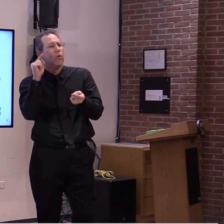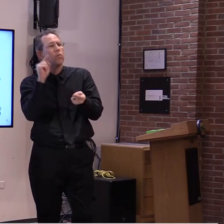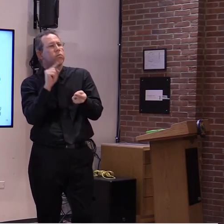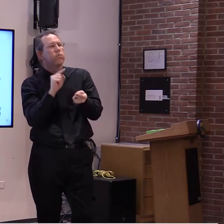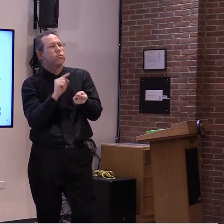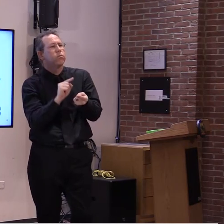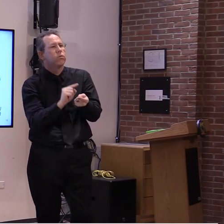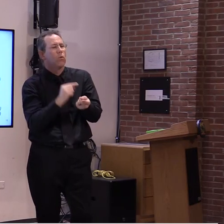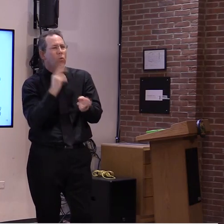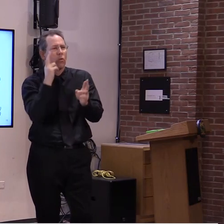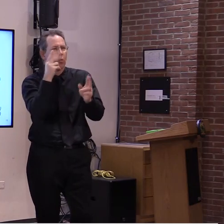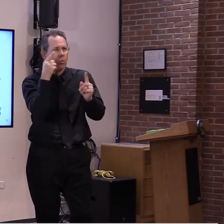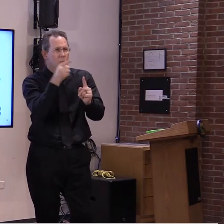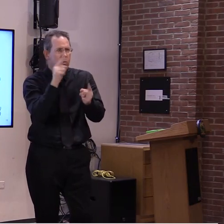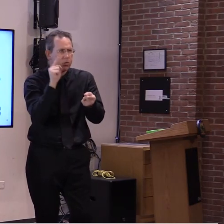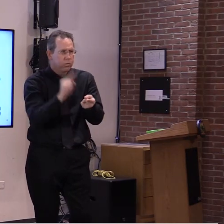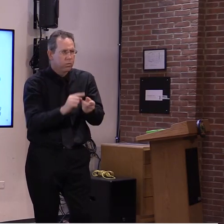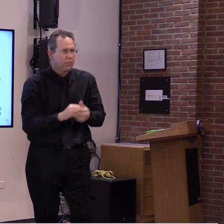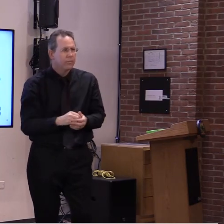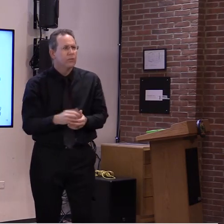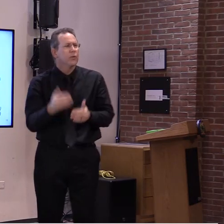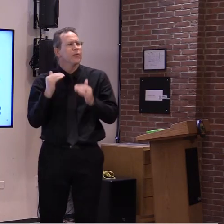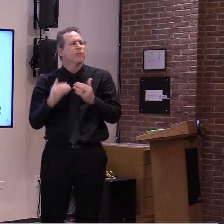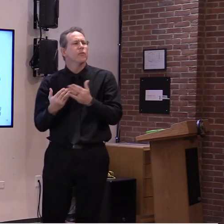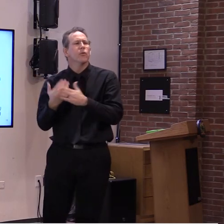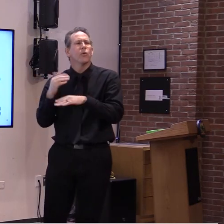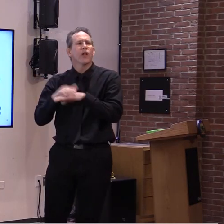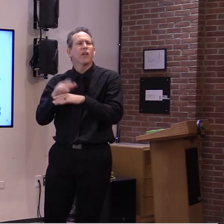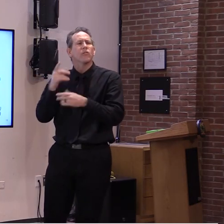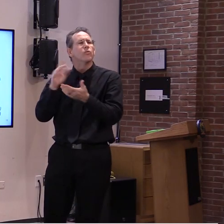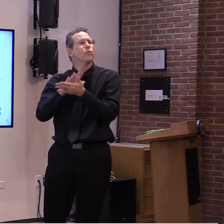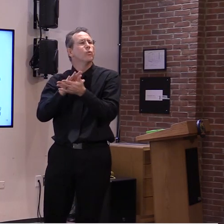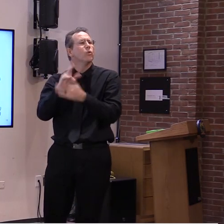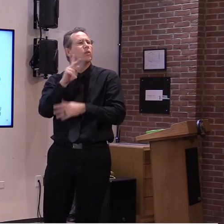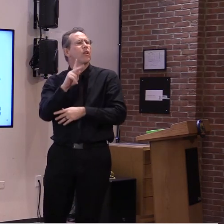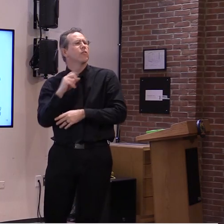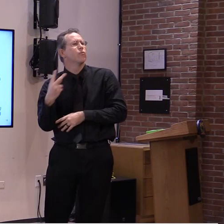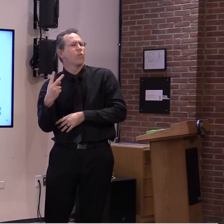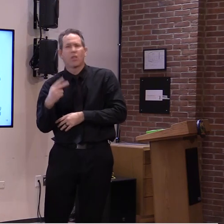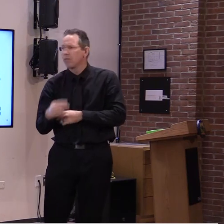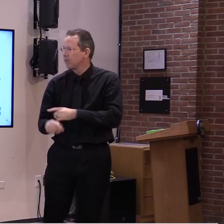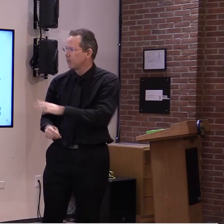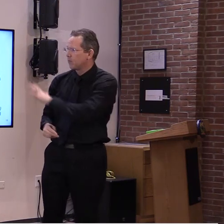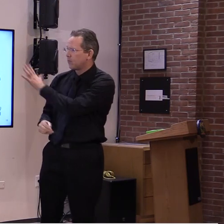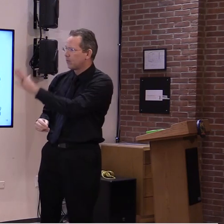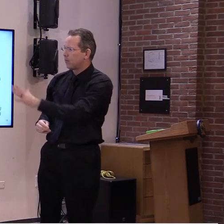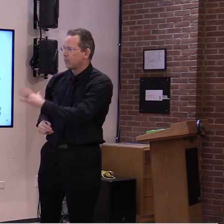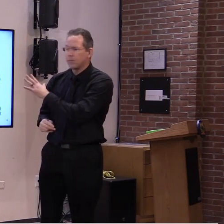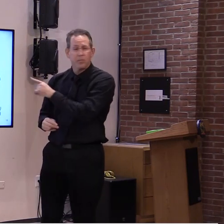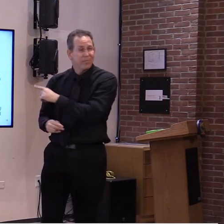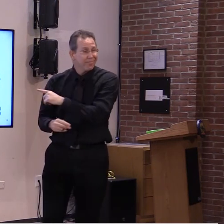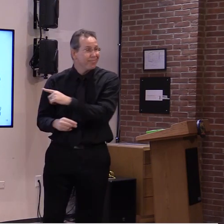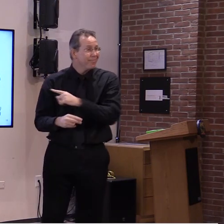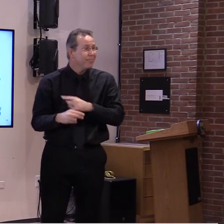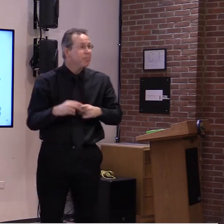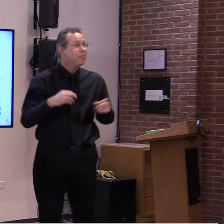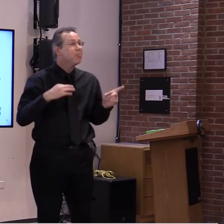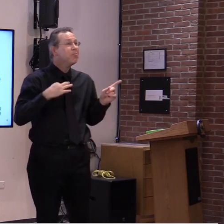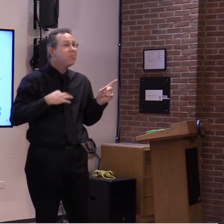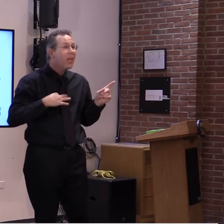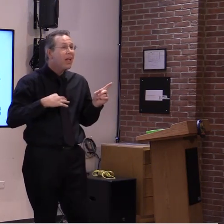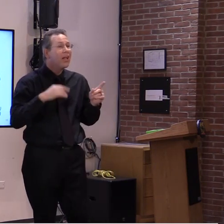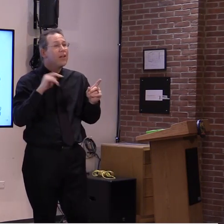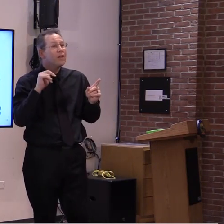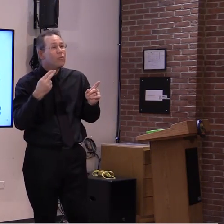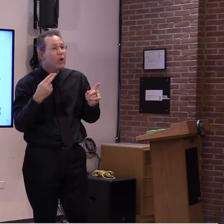there were 460 new K through 12 cases, with most of those cases coming from New Hampshire and Maine. Vermont only had